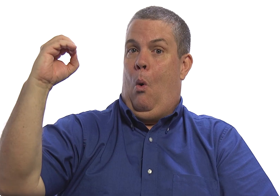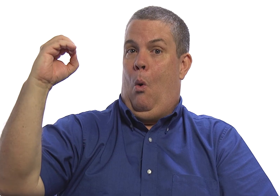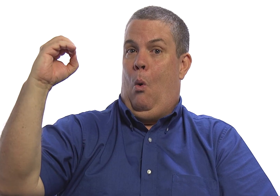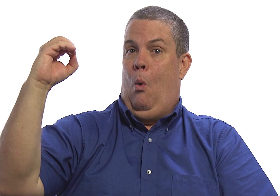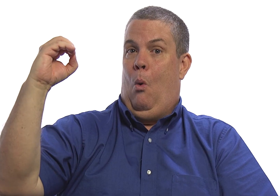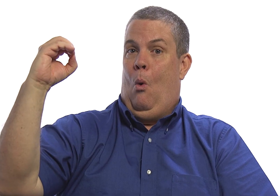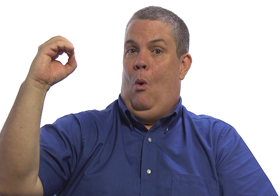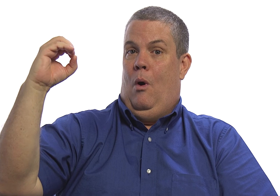O.